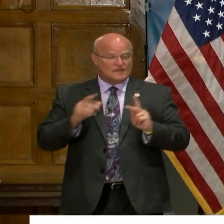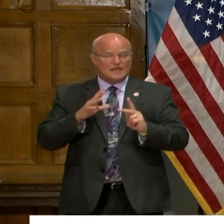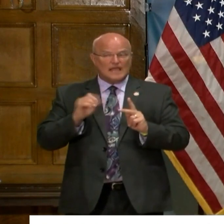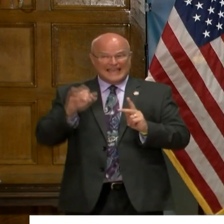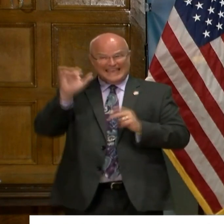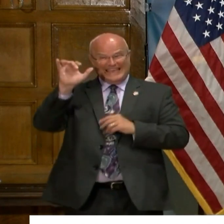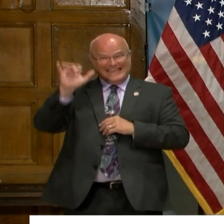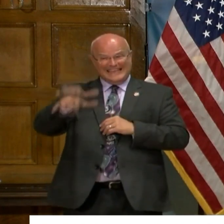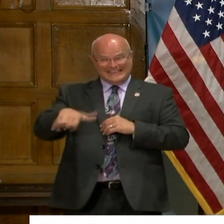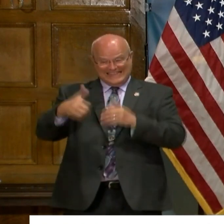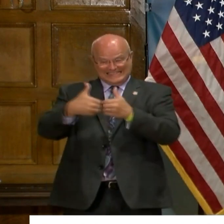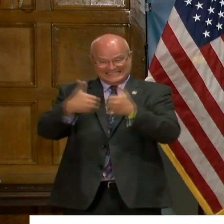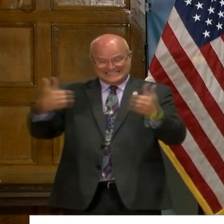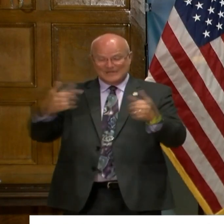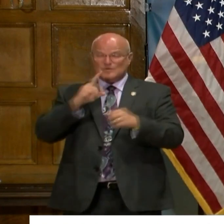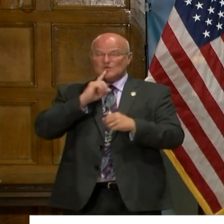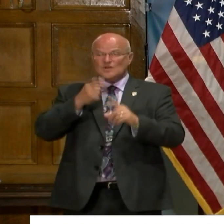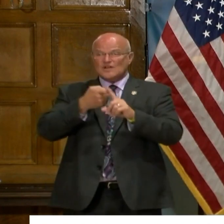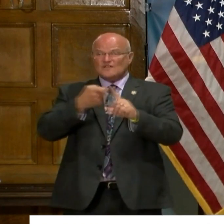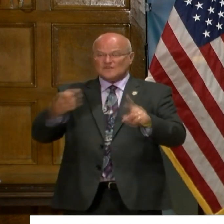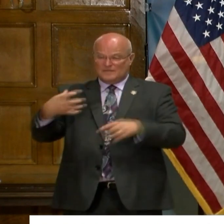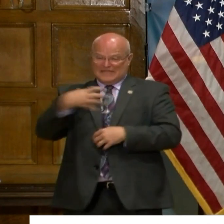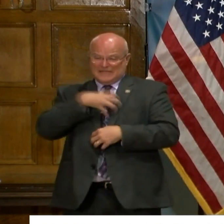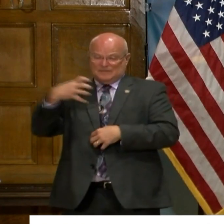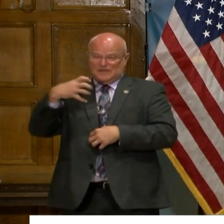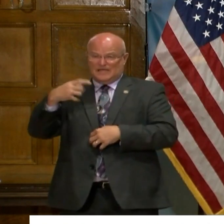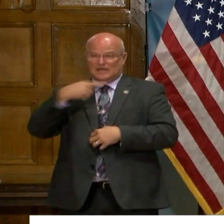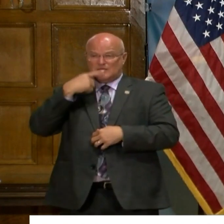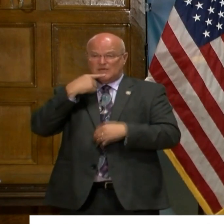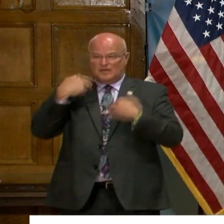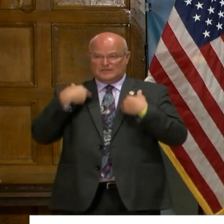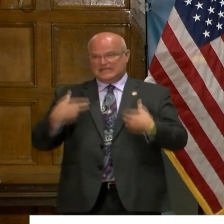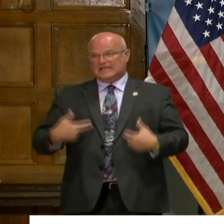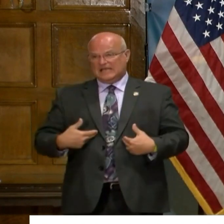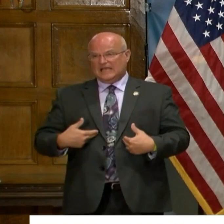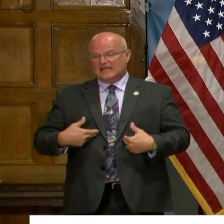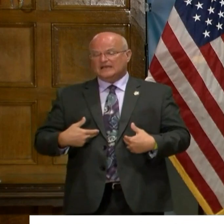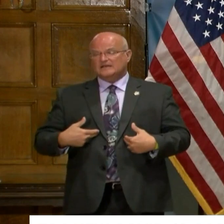and that's separate really from the complaints to the public health